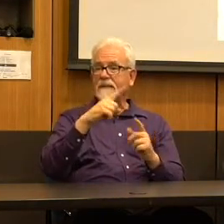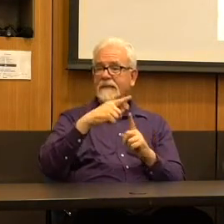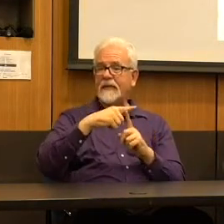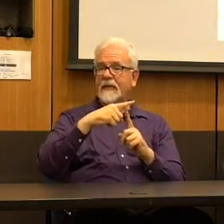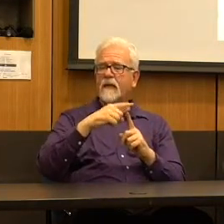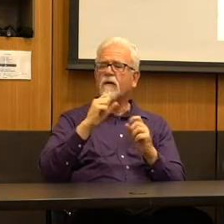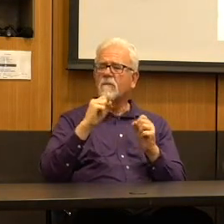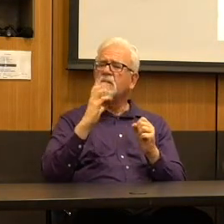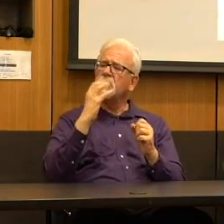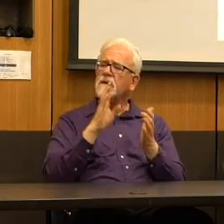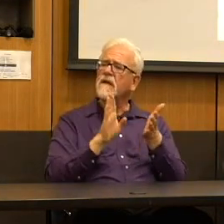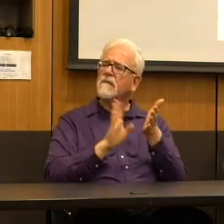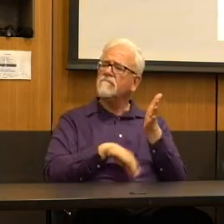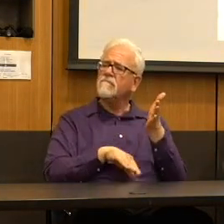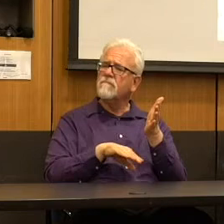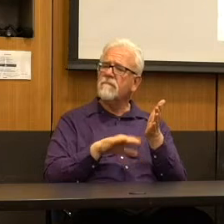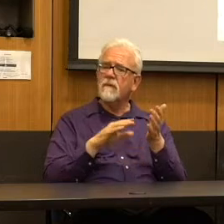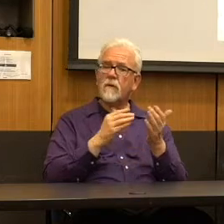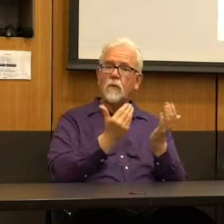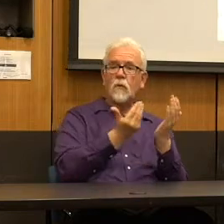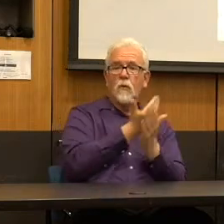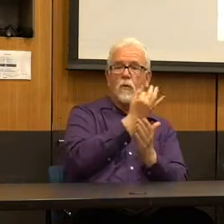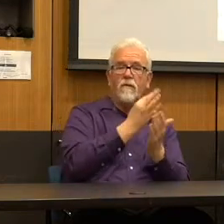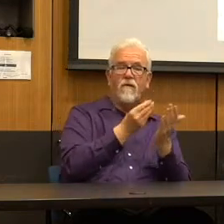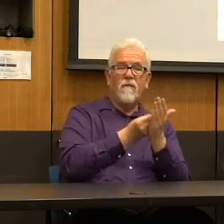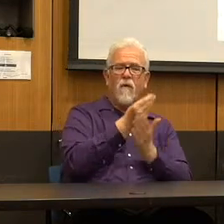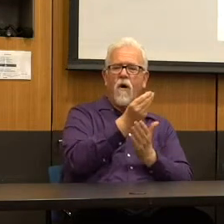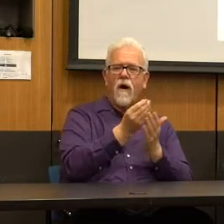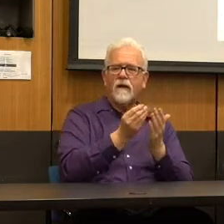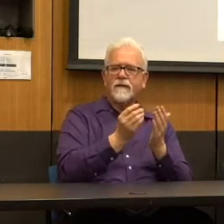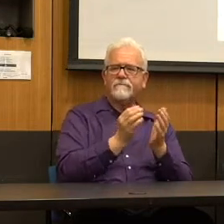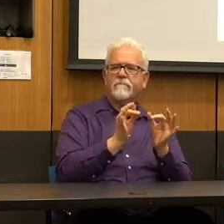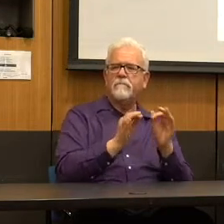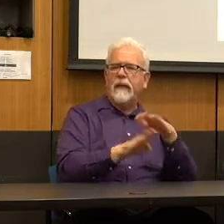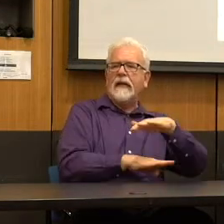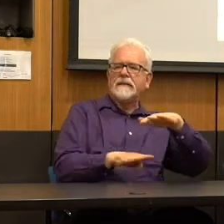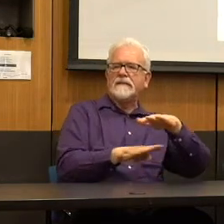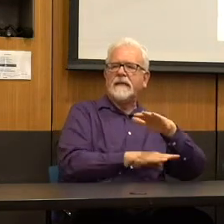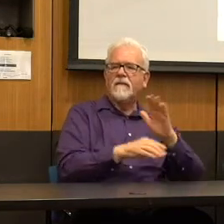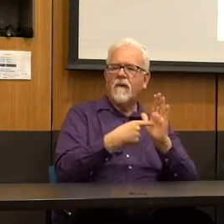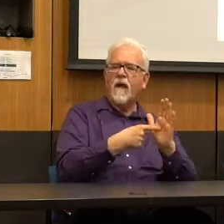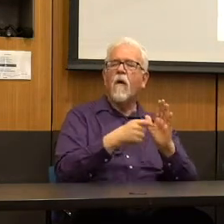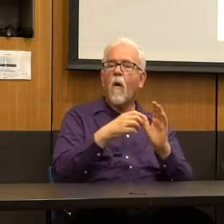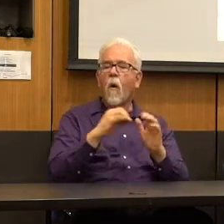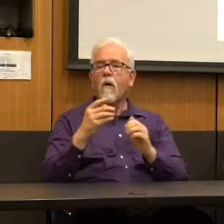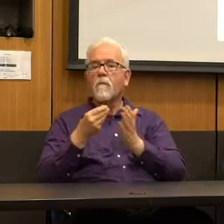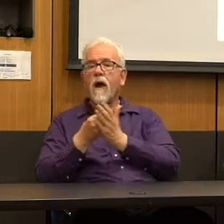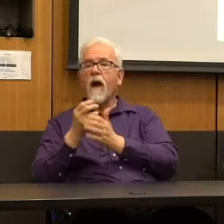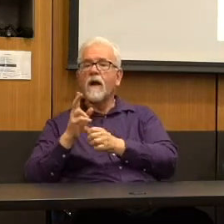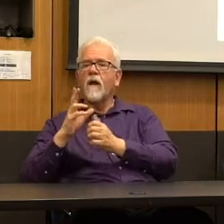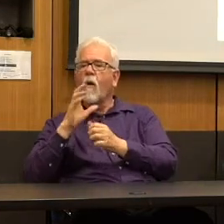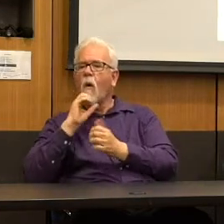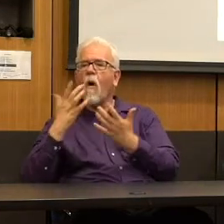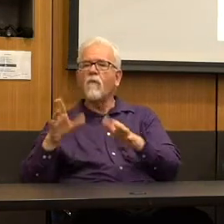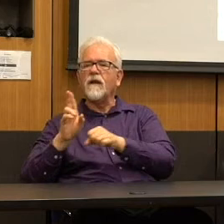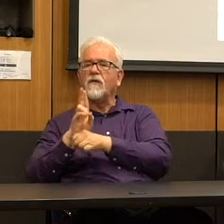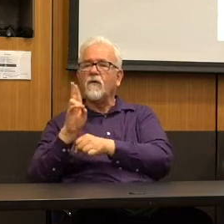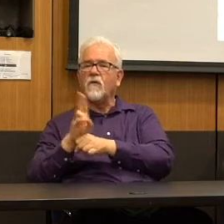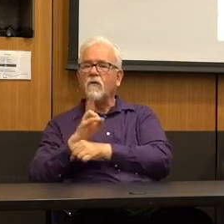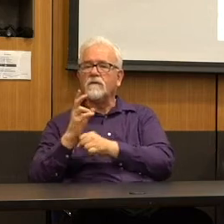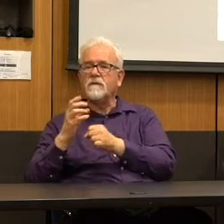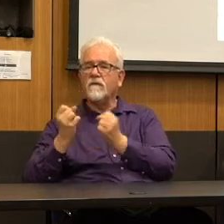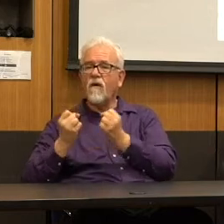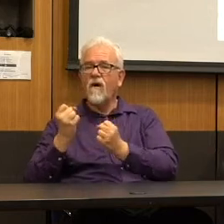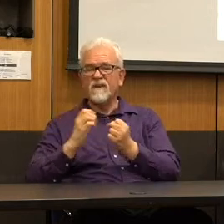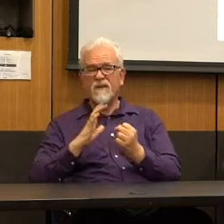relatively inexpensive, either new if you bought a stripped-down version, or else you could buy used ones. So there was a kind of mobility